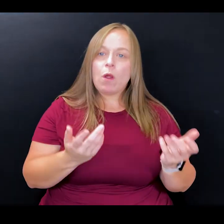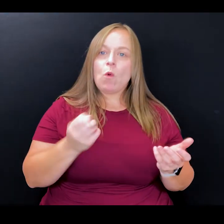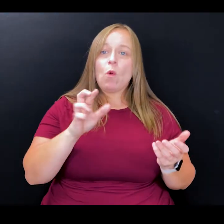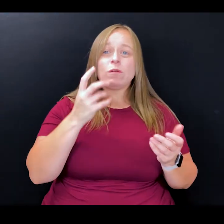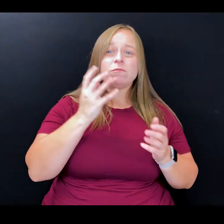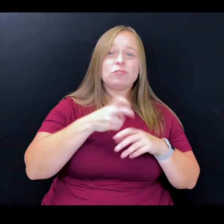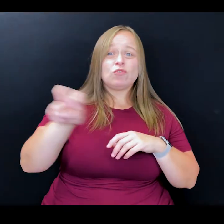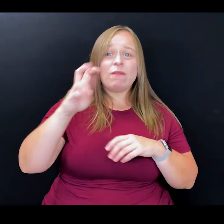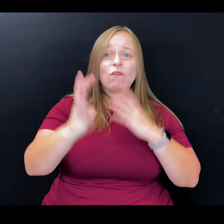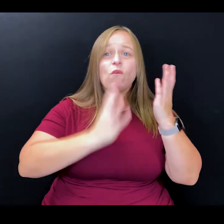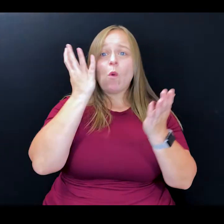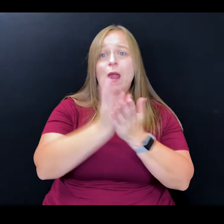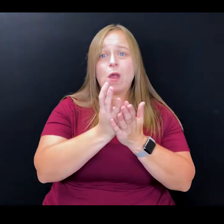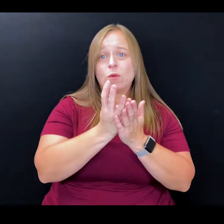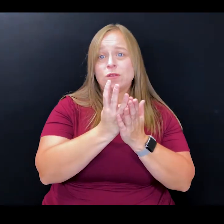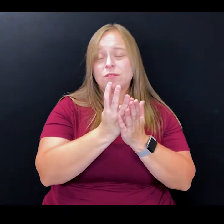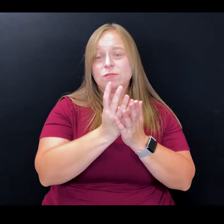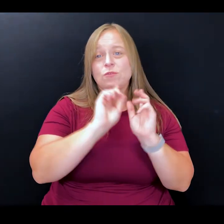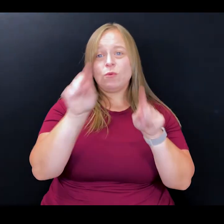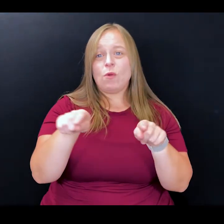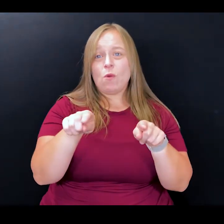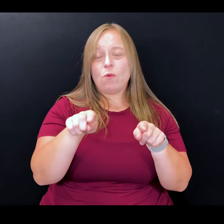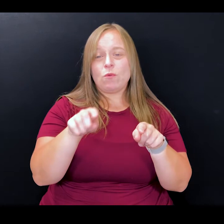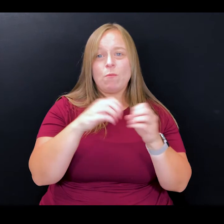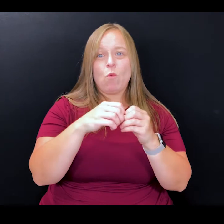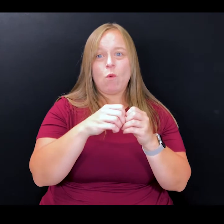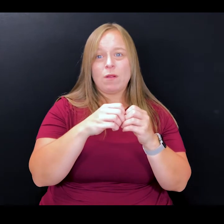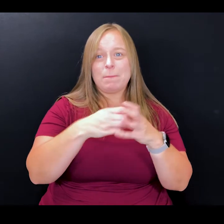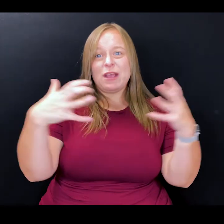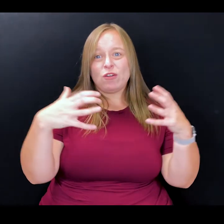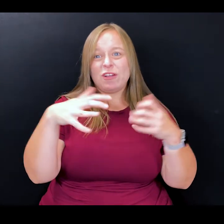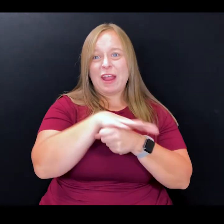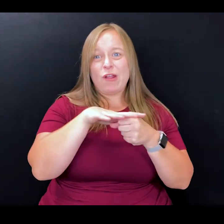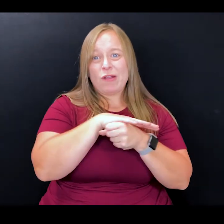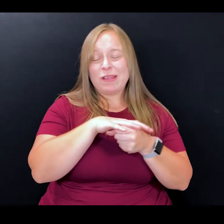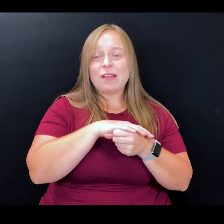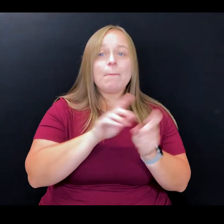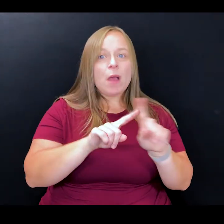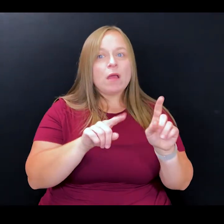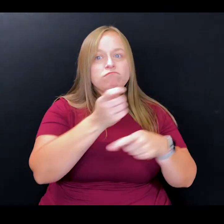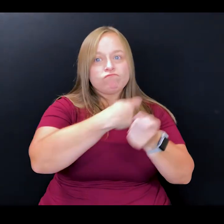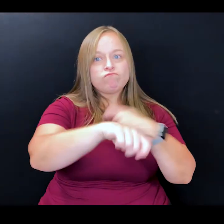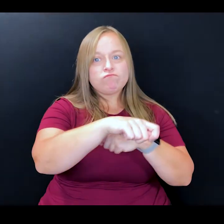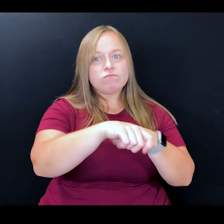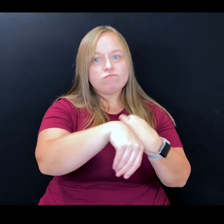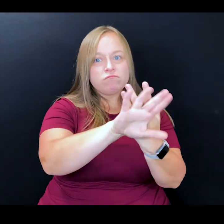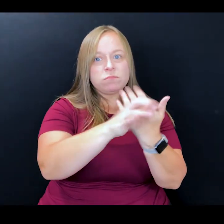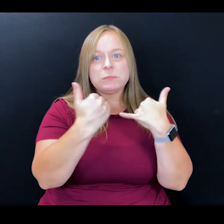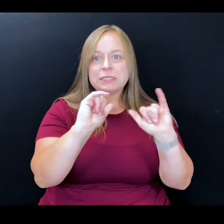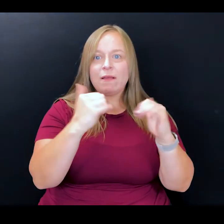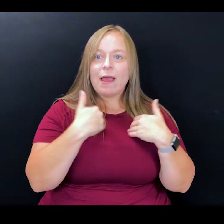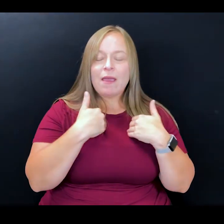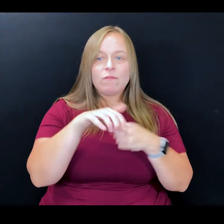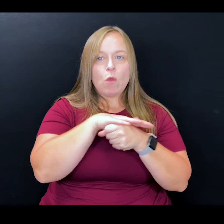or have to travel 4 hours to go to a more populated county, but that they can have